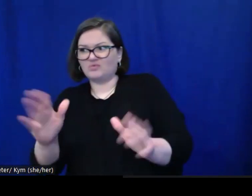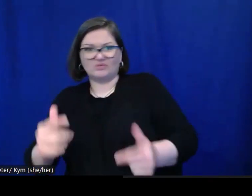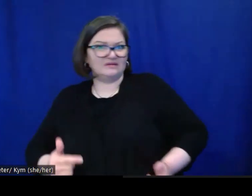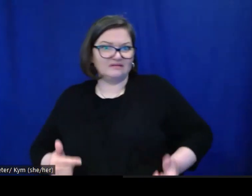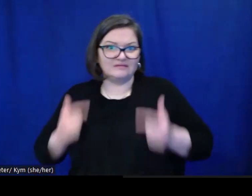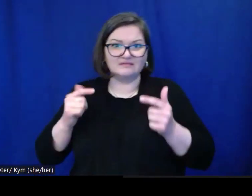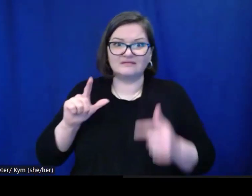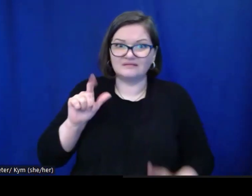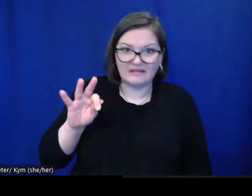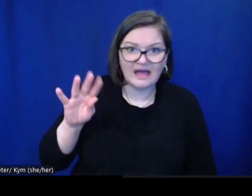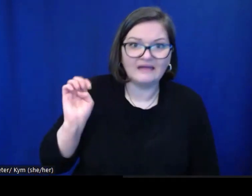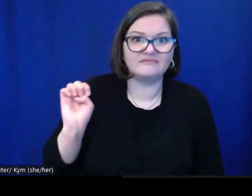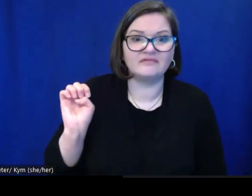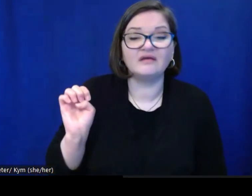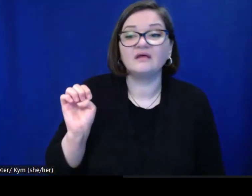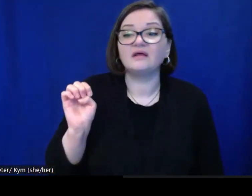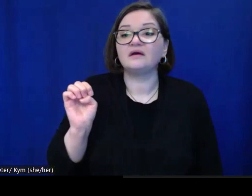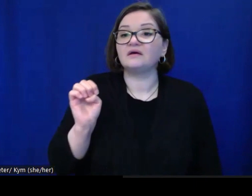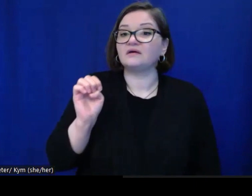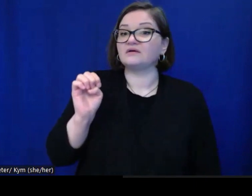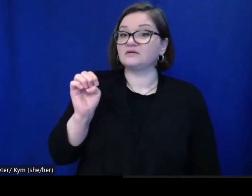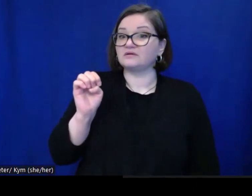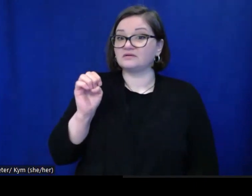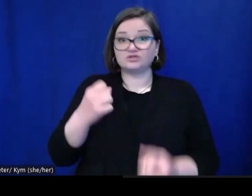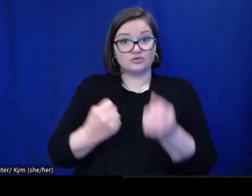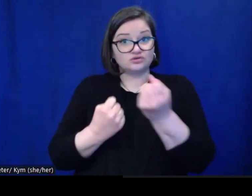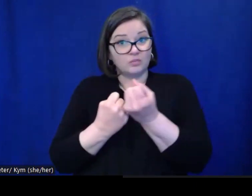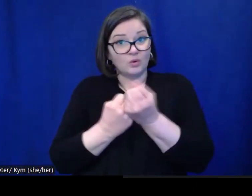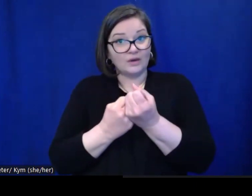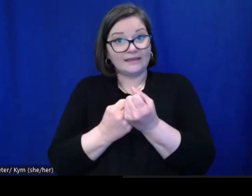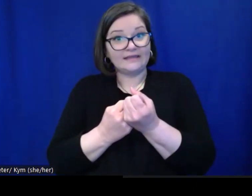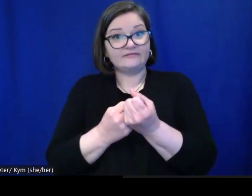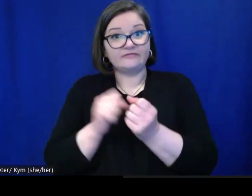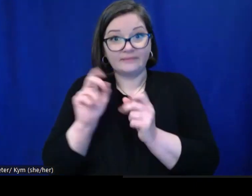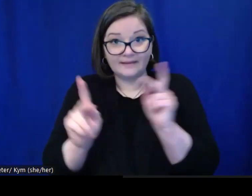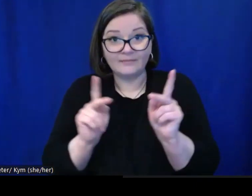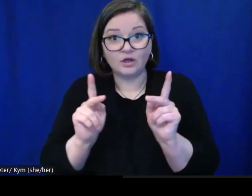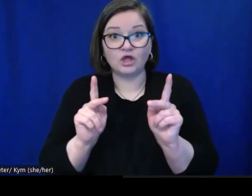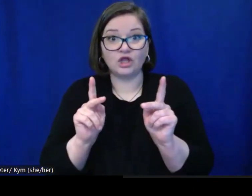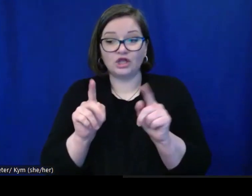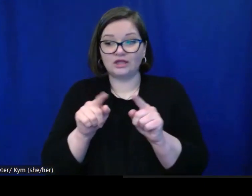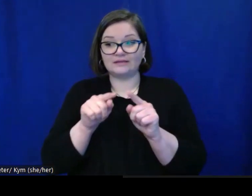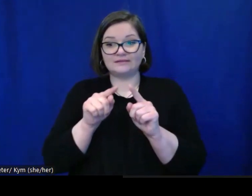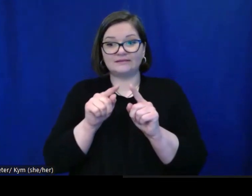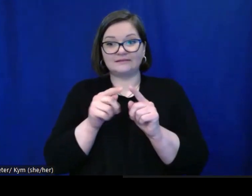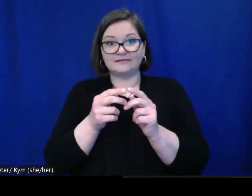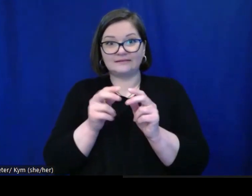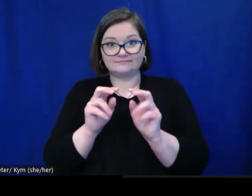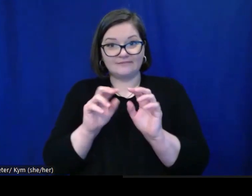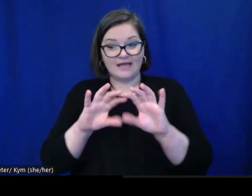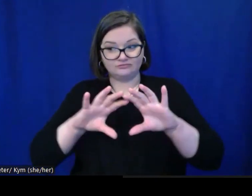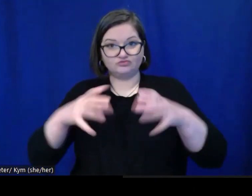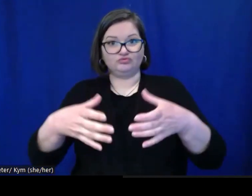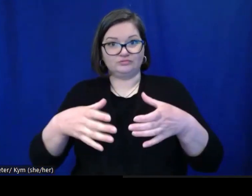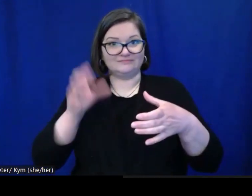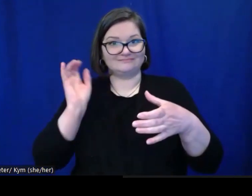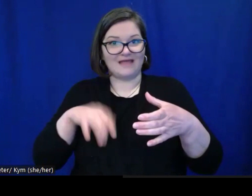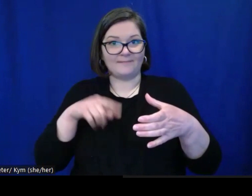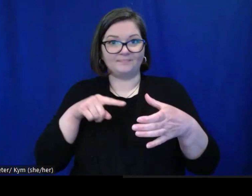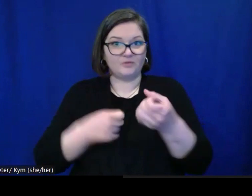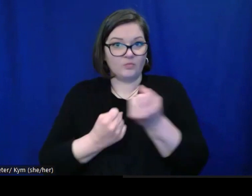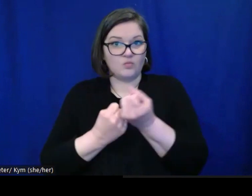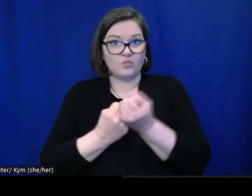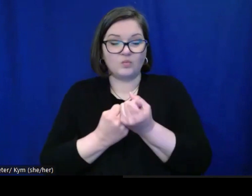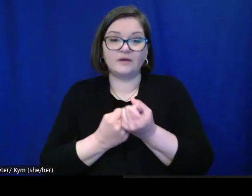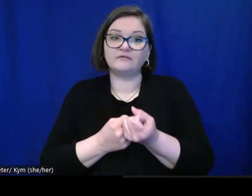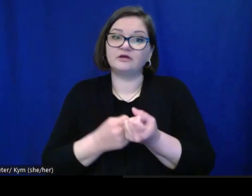So supportive circles, I would say, is my short answer for that. But I did also put, hopefully they